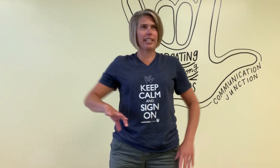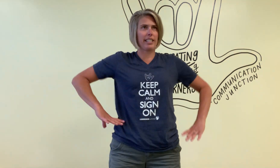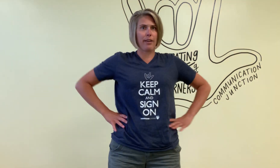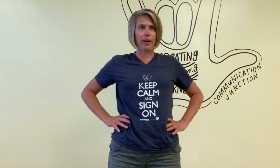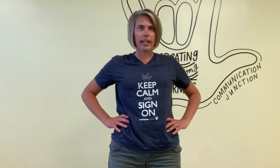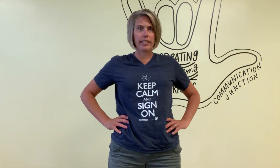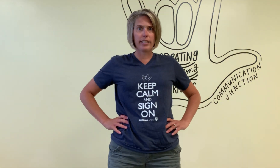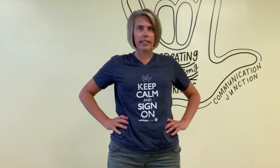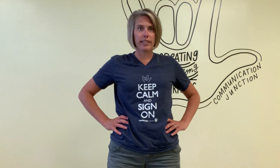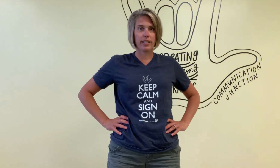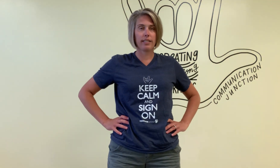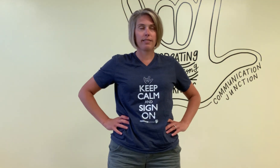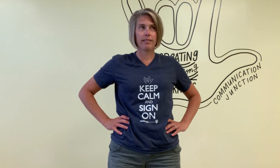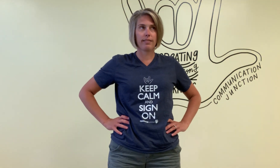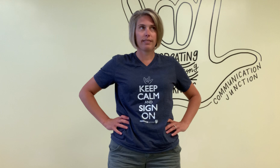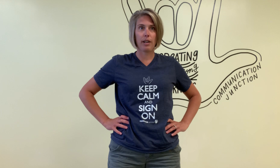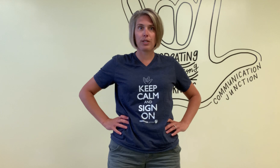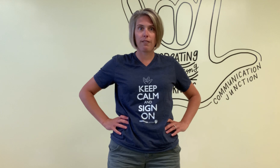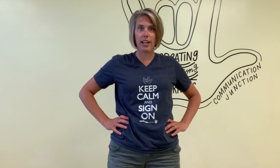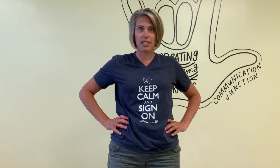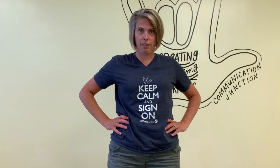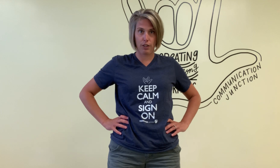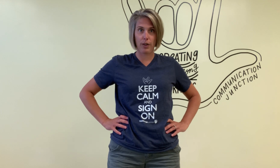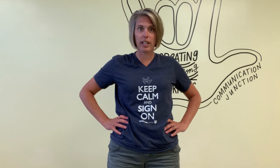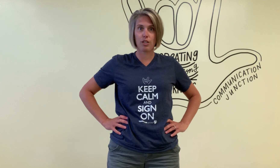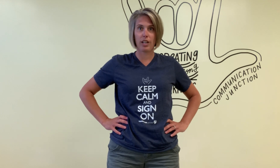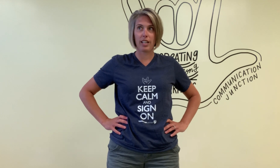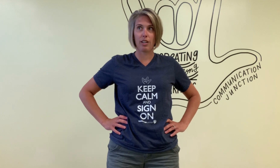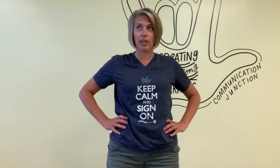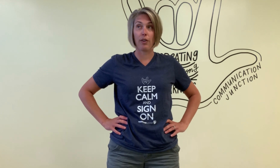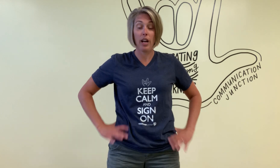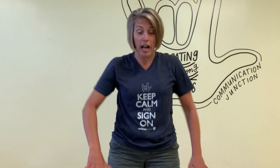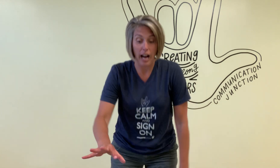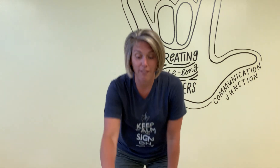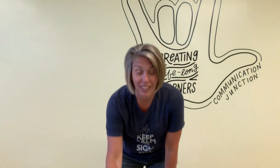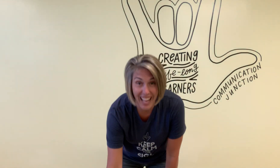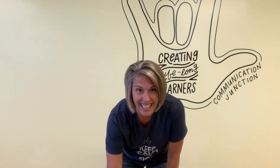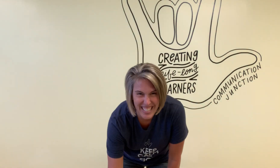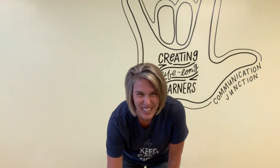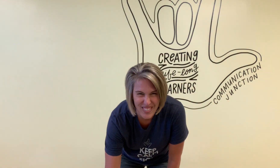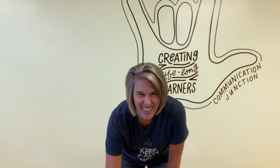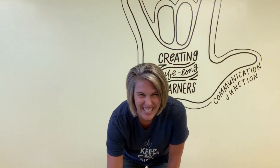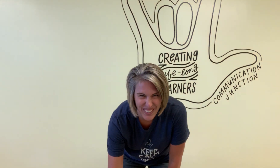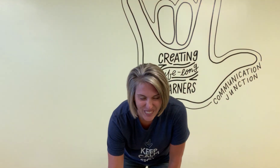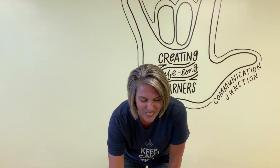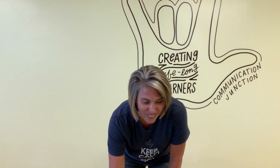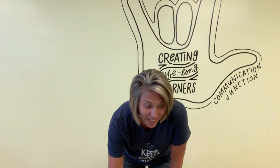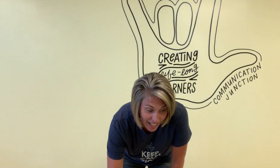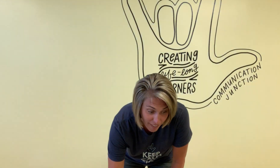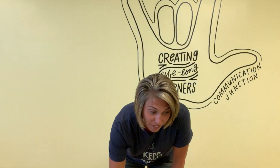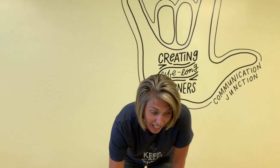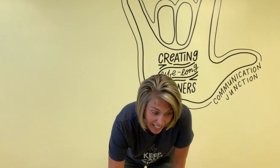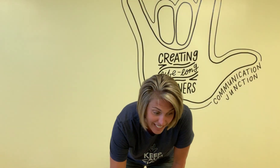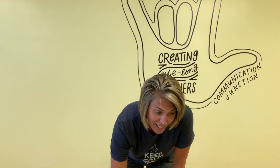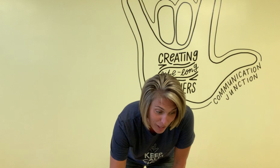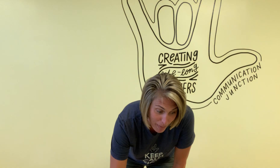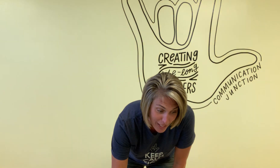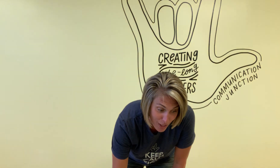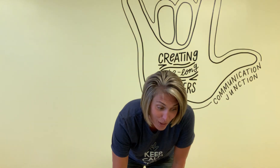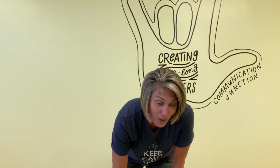not right. I wasn't fast enough. Are you ready? Let's try again. Here we go. A fly is on my toe, a fly is on my